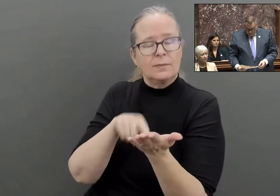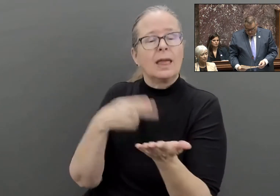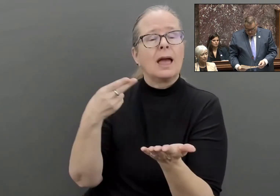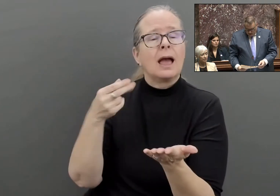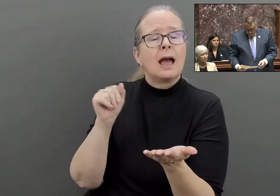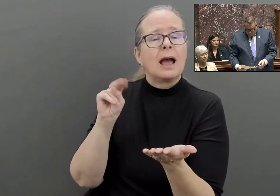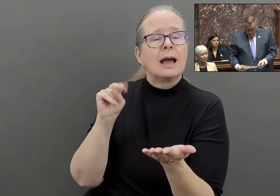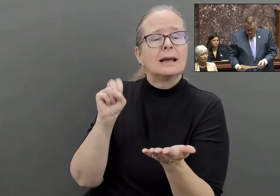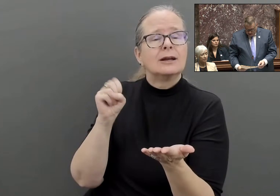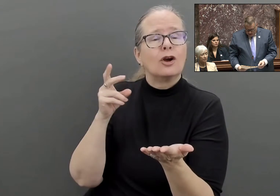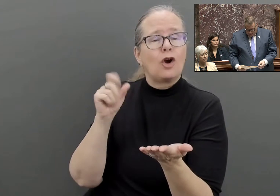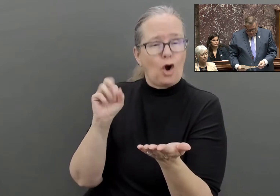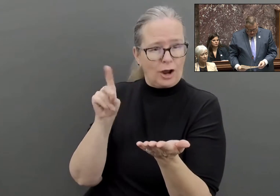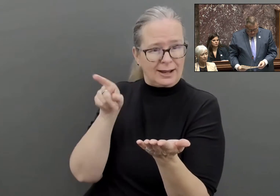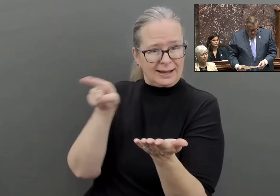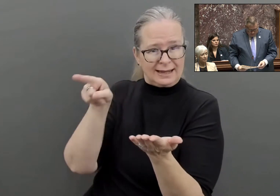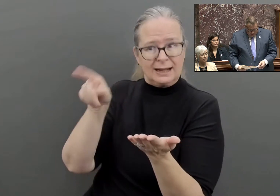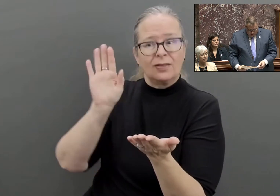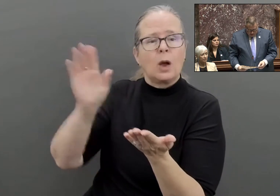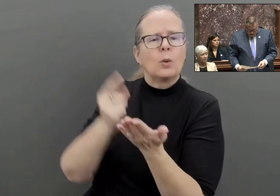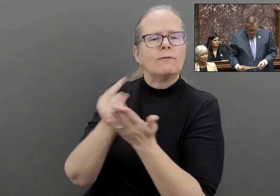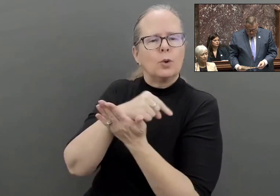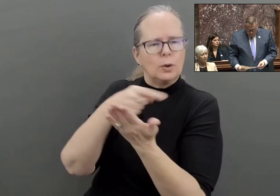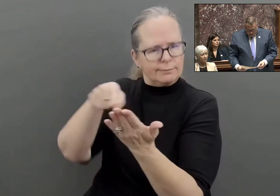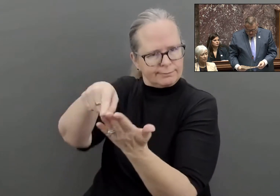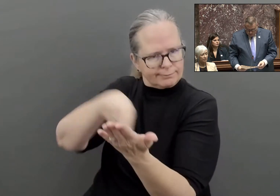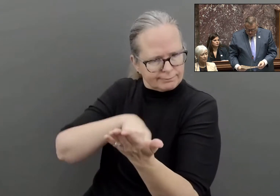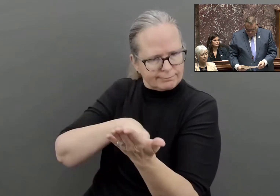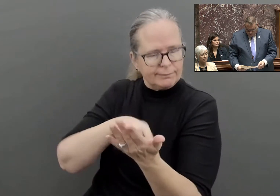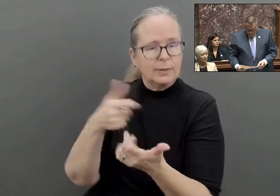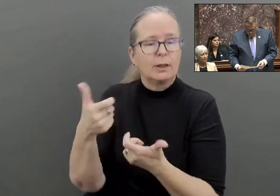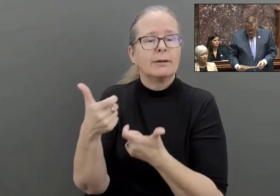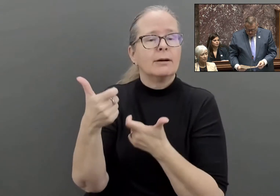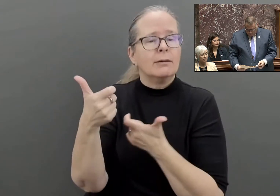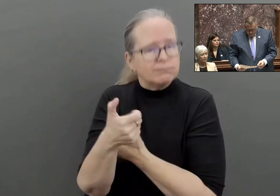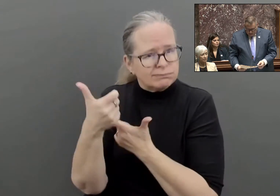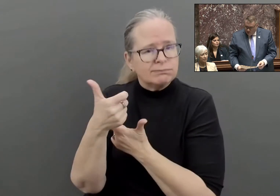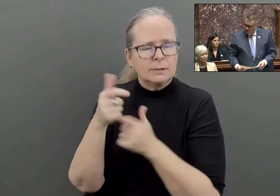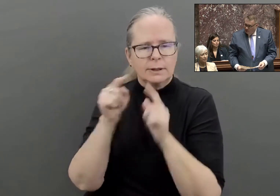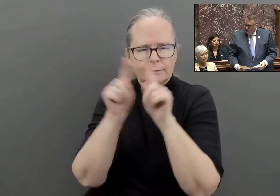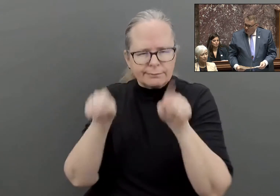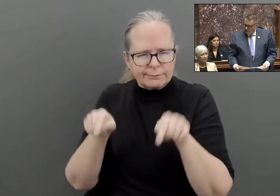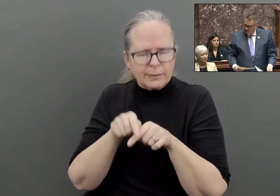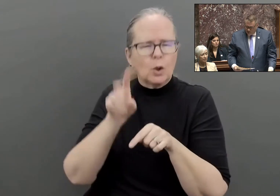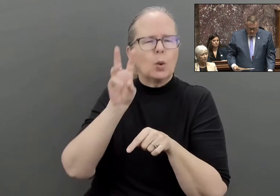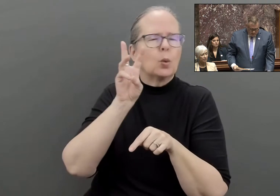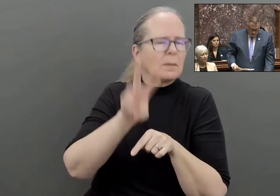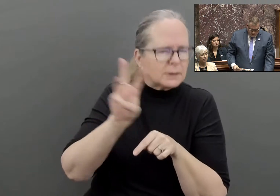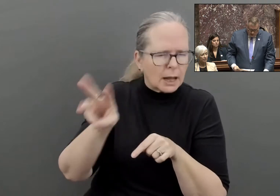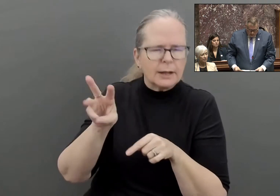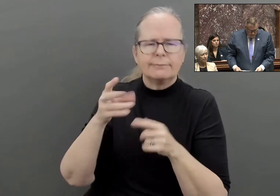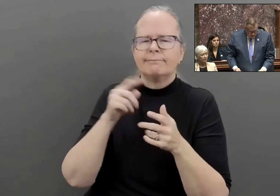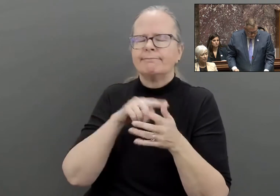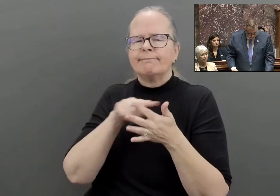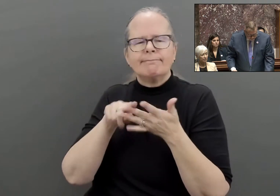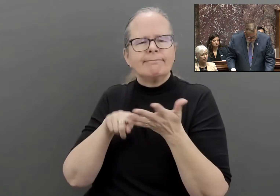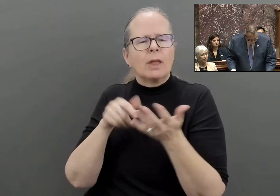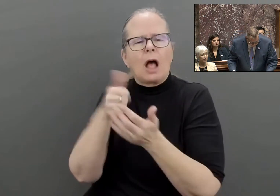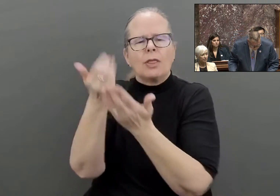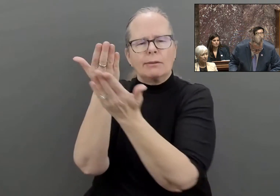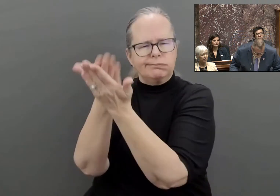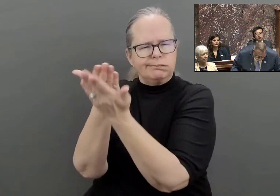screenshots of the Order in Council page, the carbon tax regulations as well, for you to consider during your deliberations on this matter. Thank